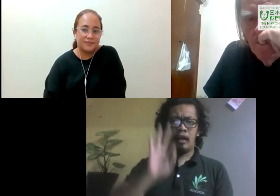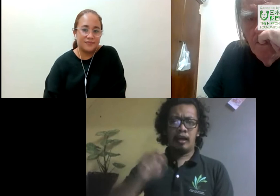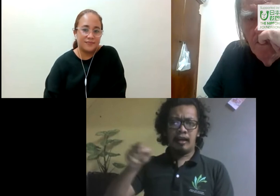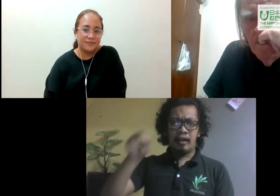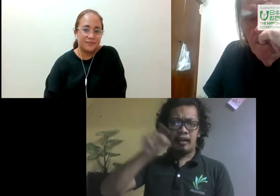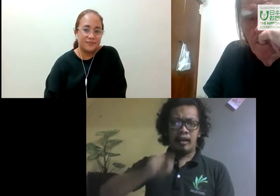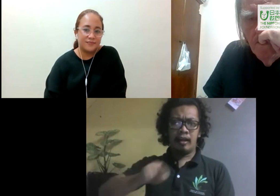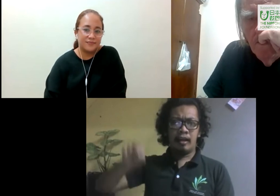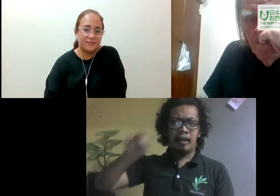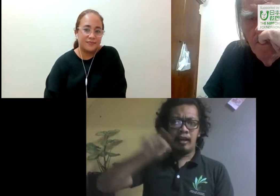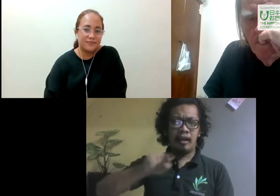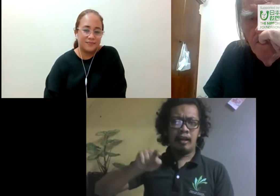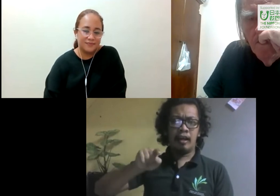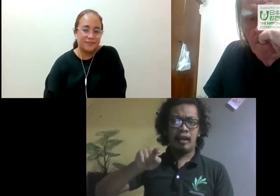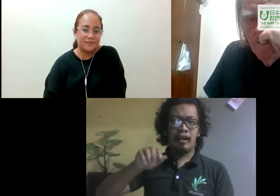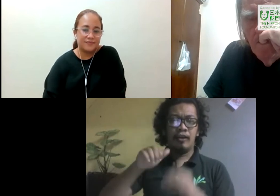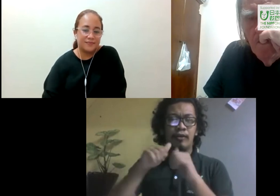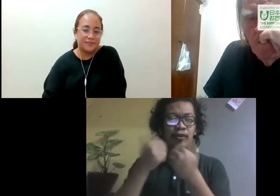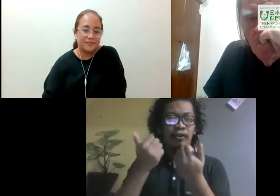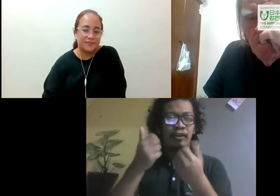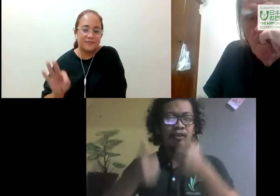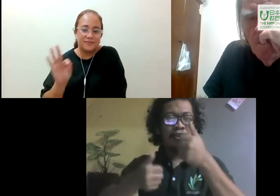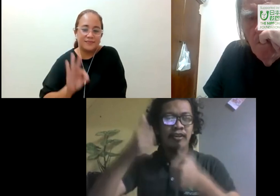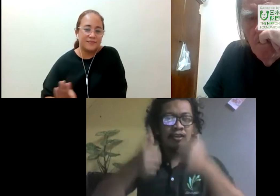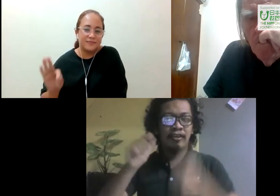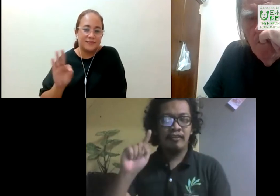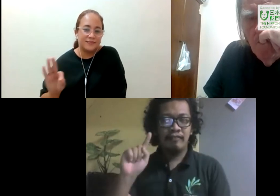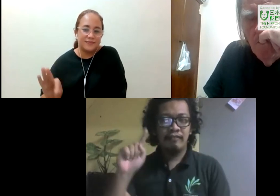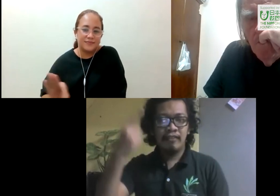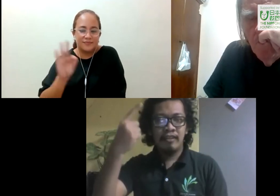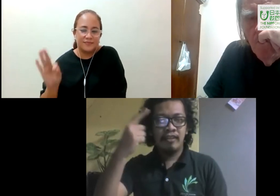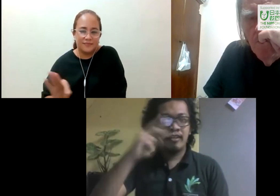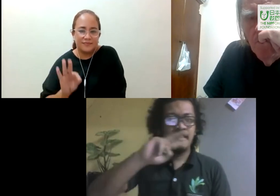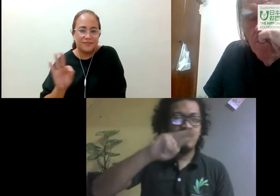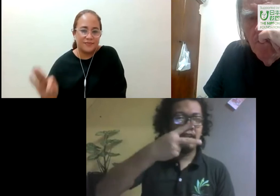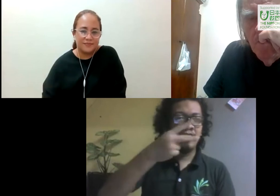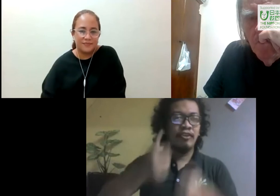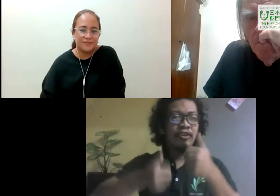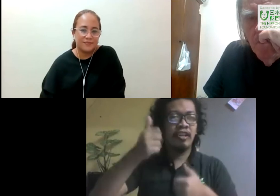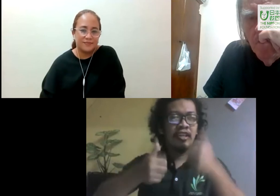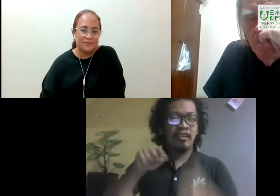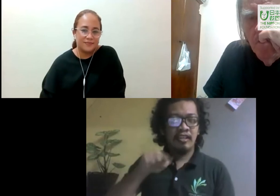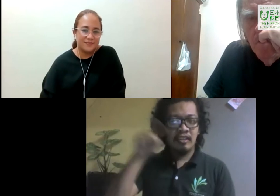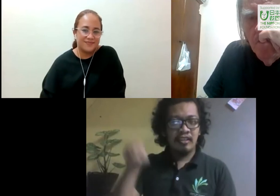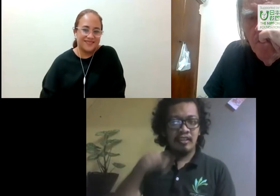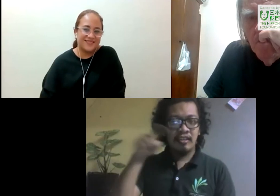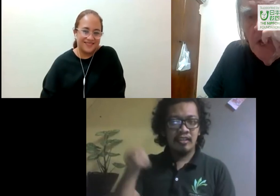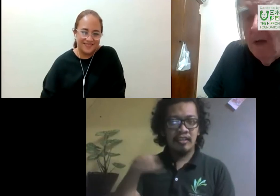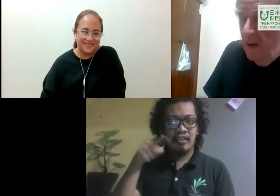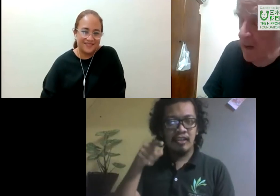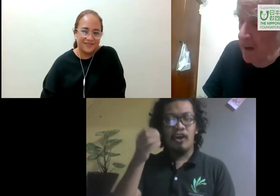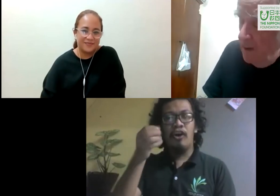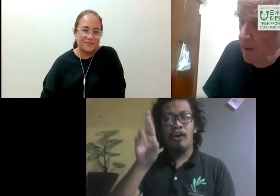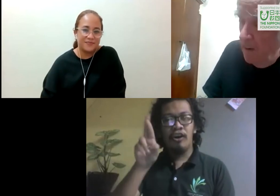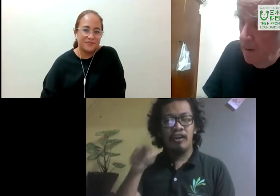counterclockwise. Others are counterclockwise. So which one would go first if it's the